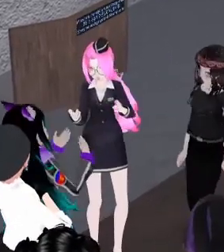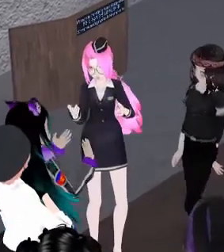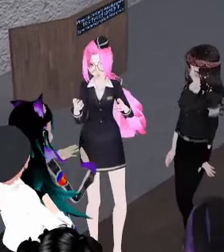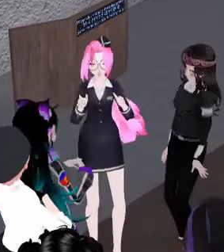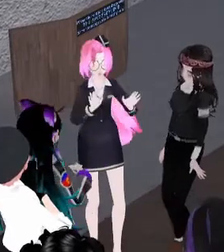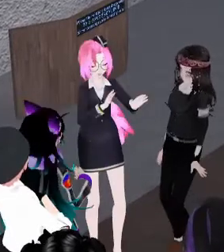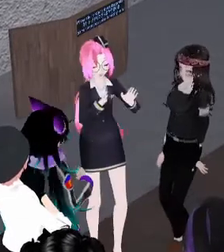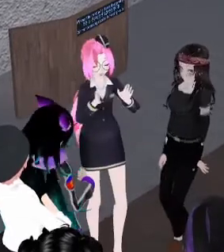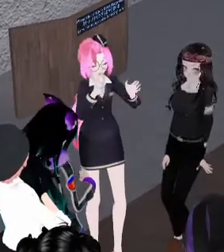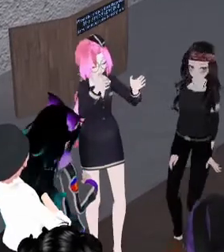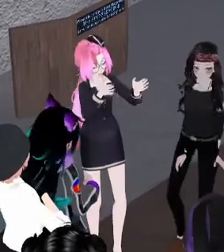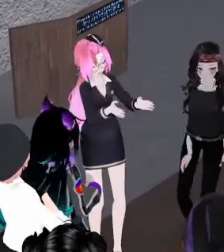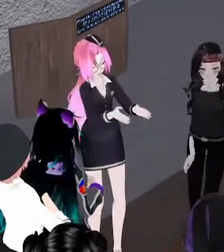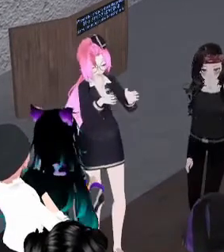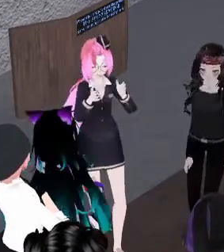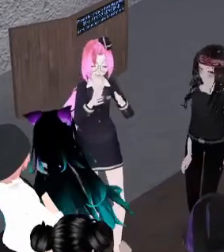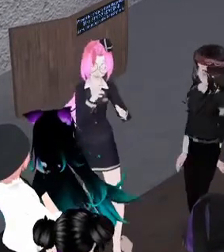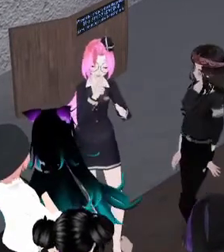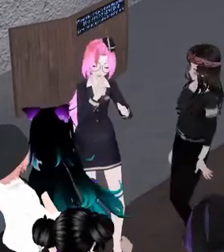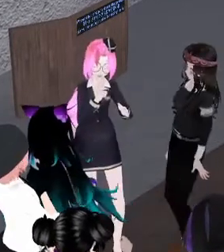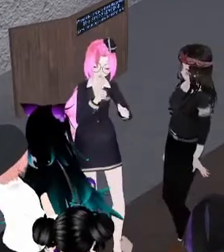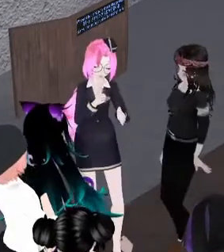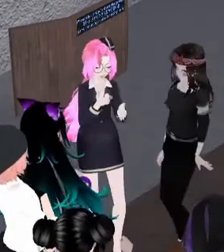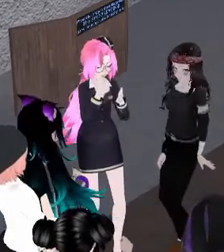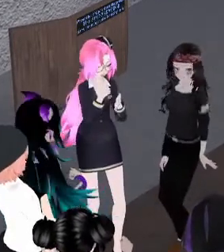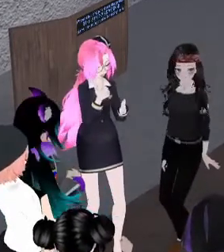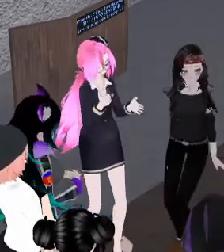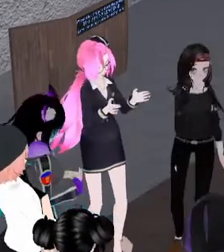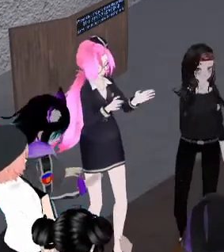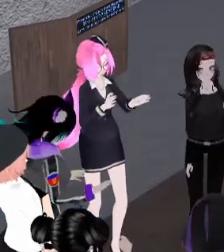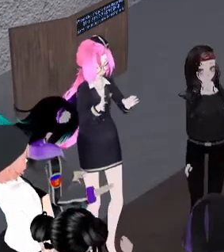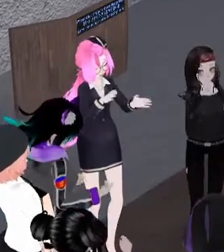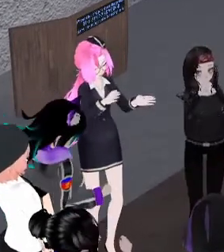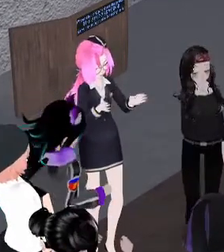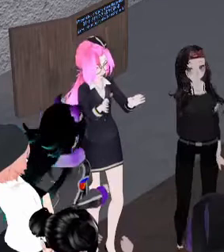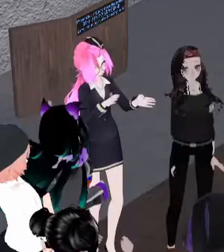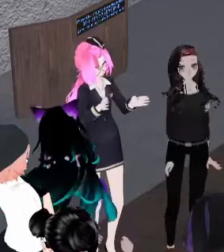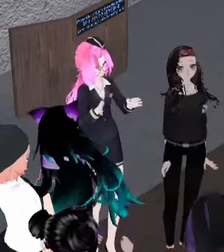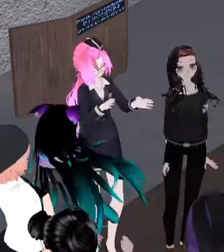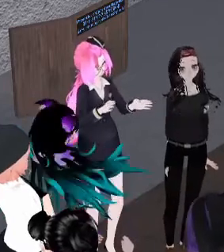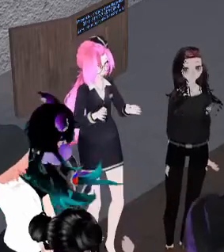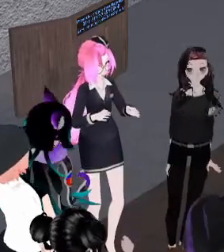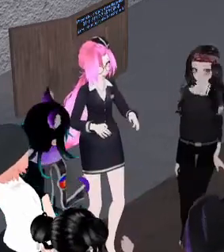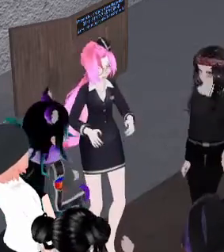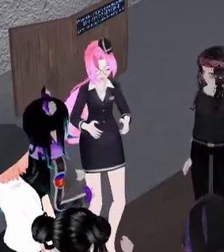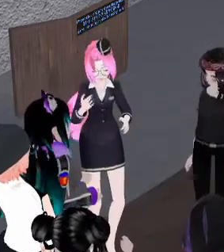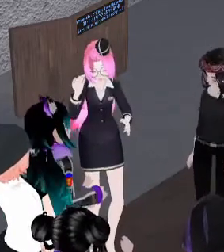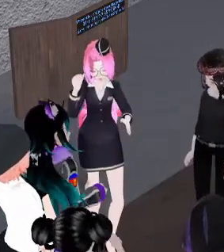idea. I would start off with maybe singling in who's who, and that might help you Oh, I guys get figure it. out Okay. some sort of thing to do. I think that would be